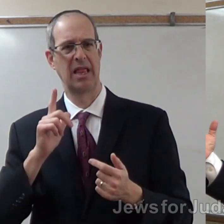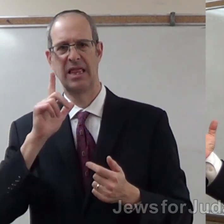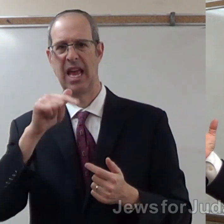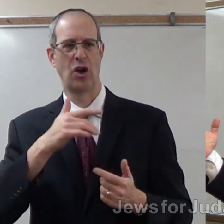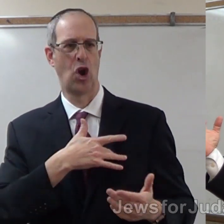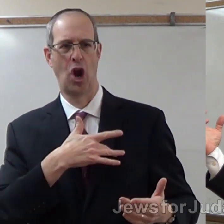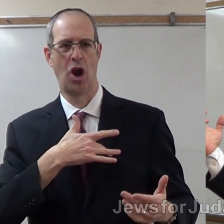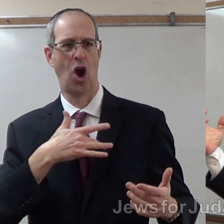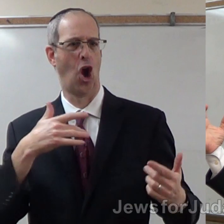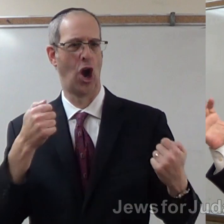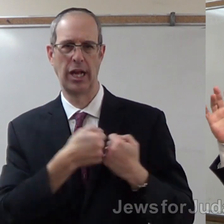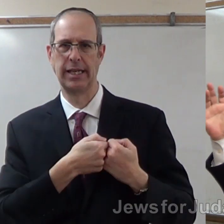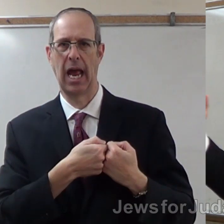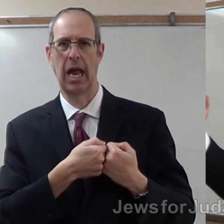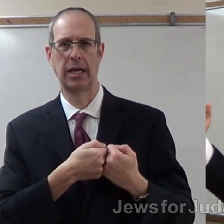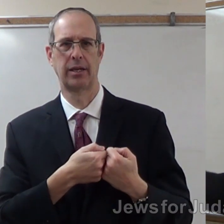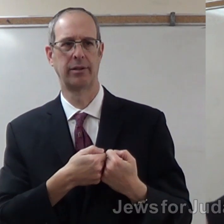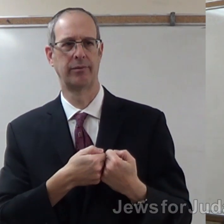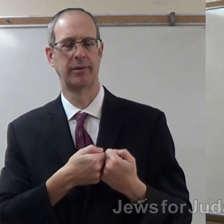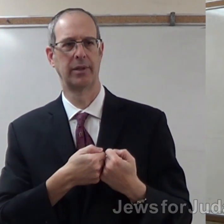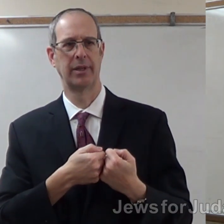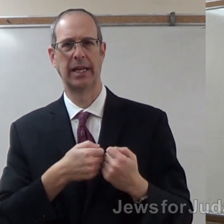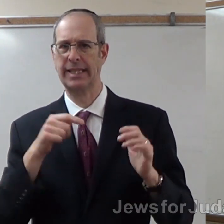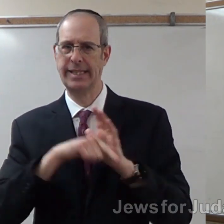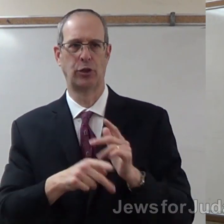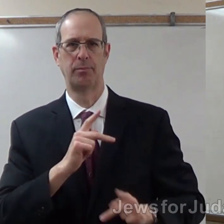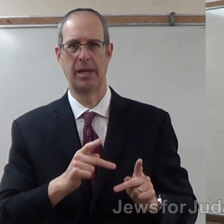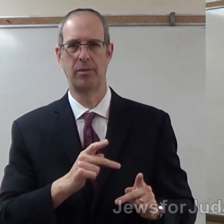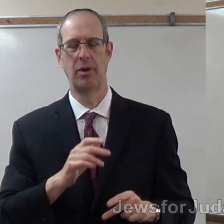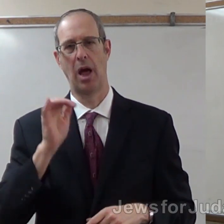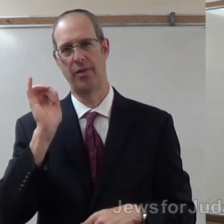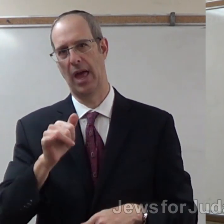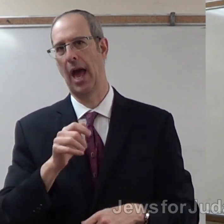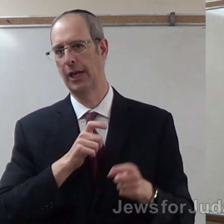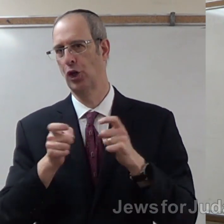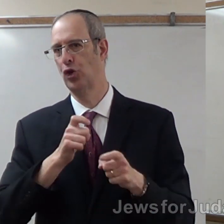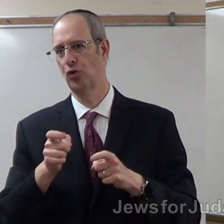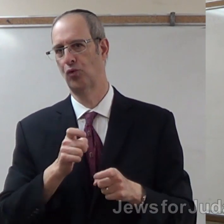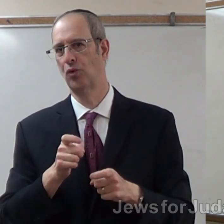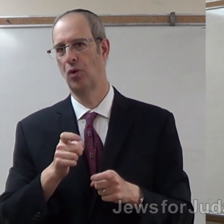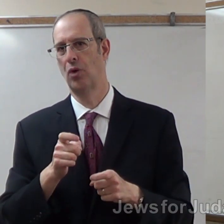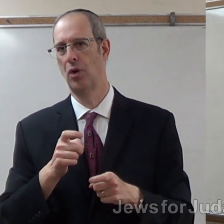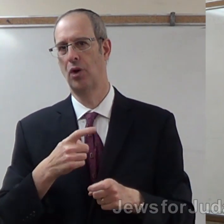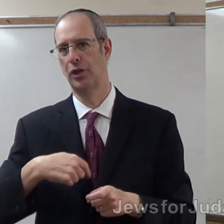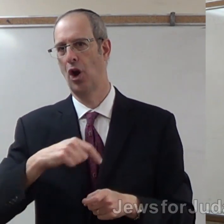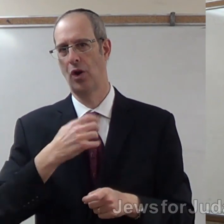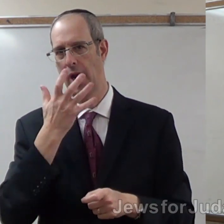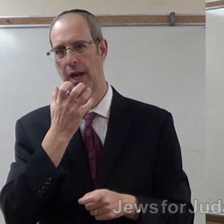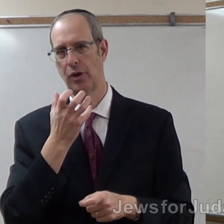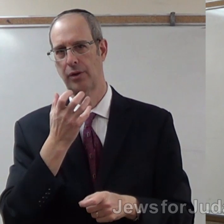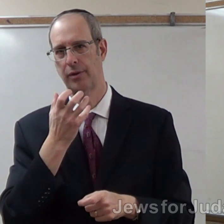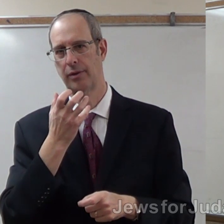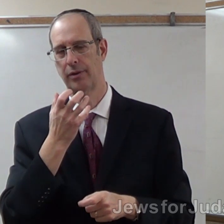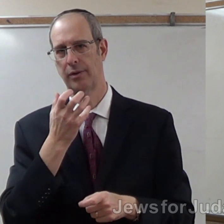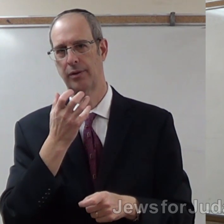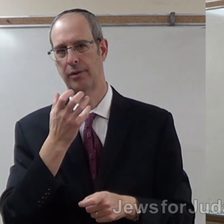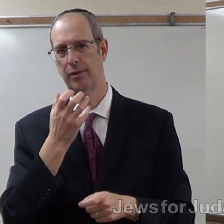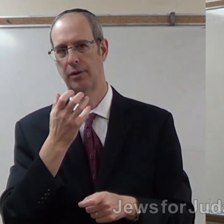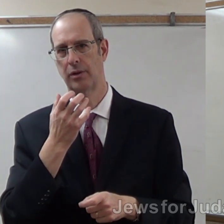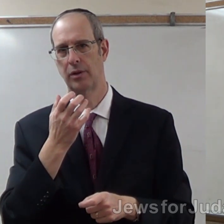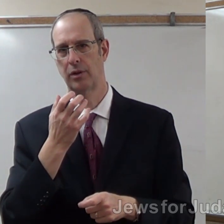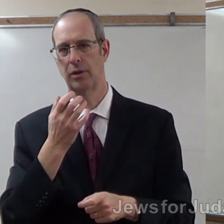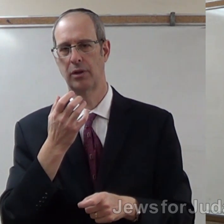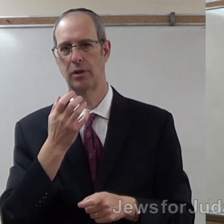people. That will help us control our anger. You know, one of the things they were